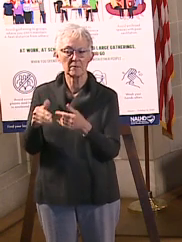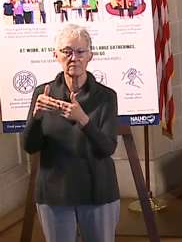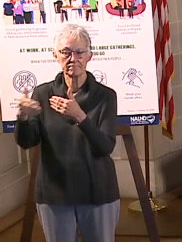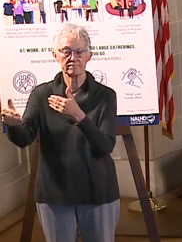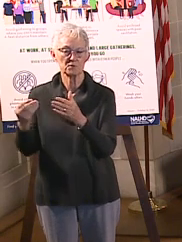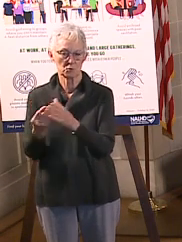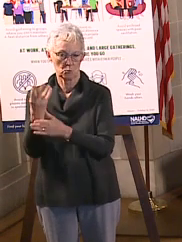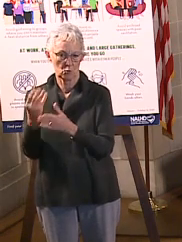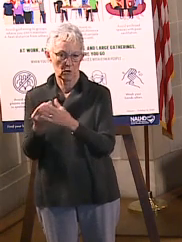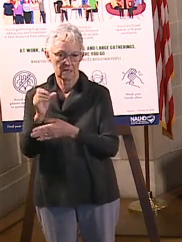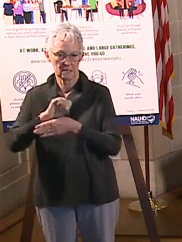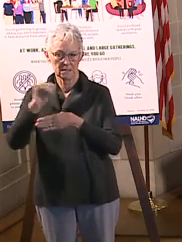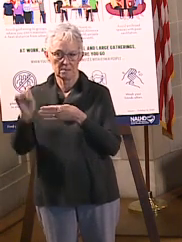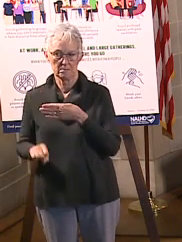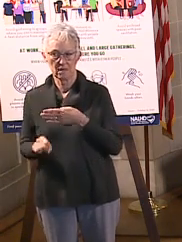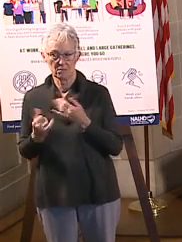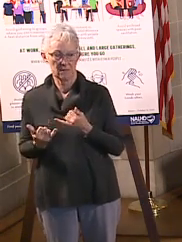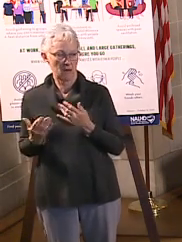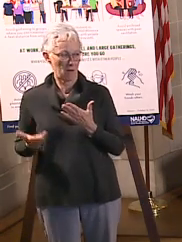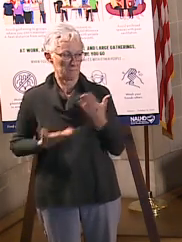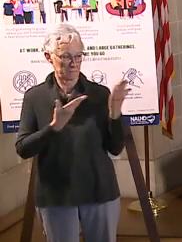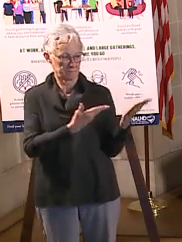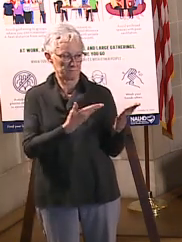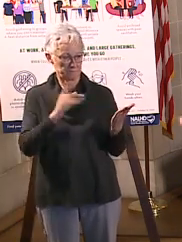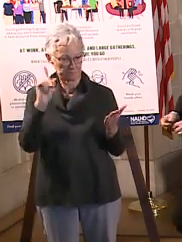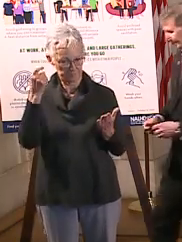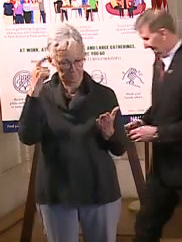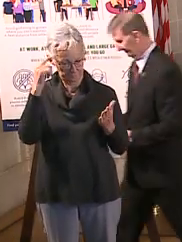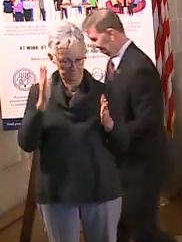I'll turn the microphone back over to you. Thank you.